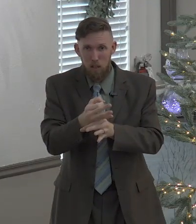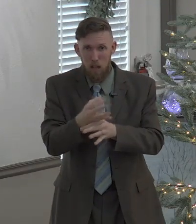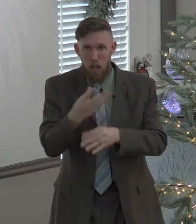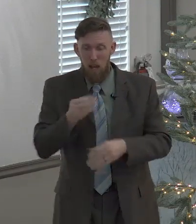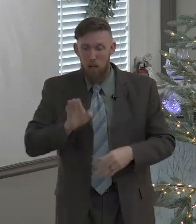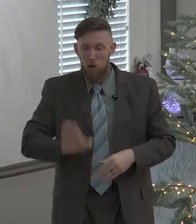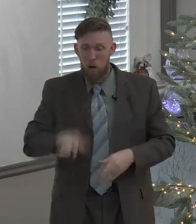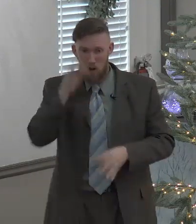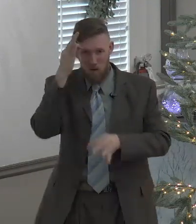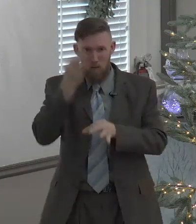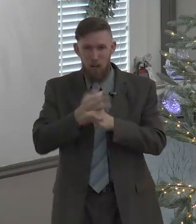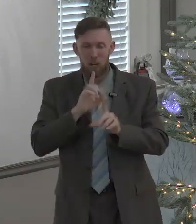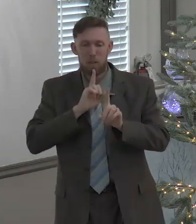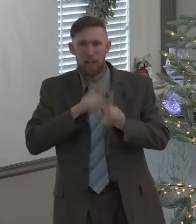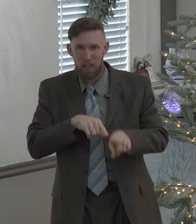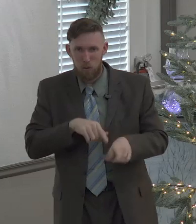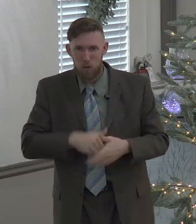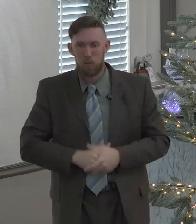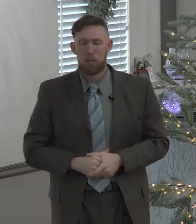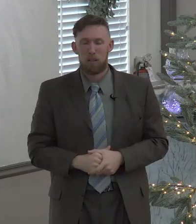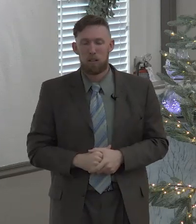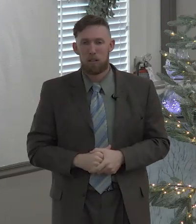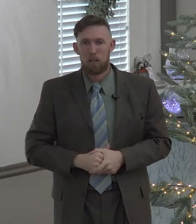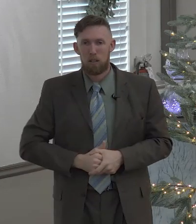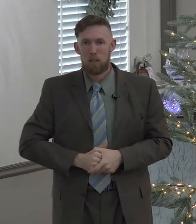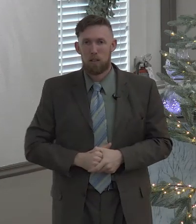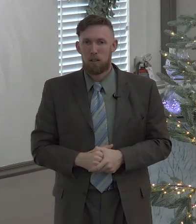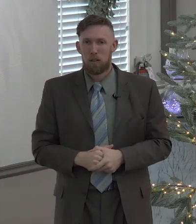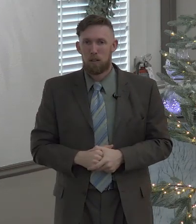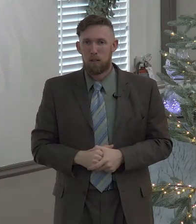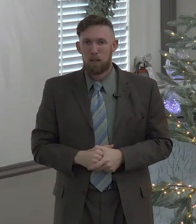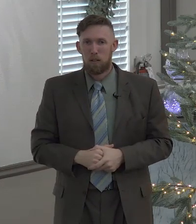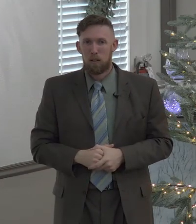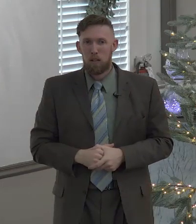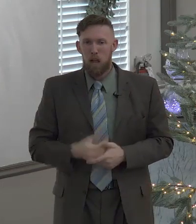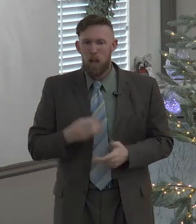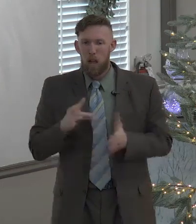and she got the result of faith.